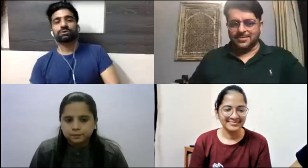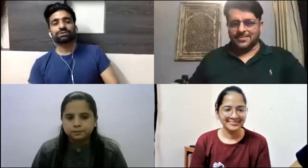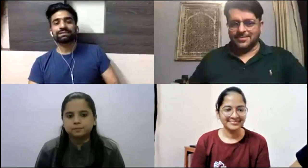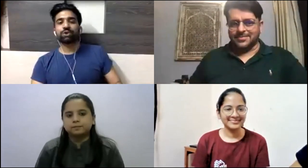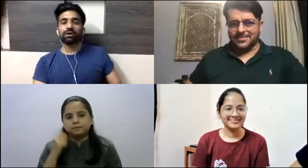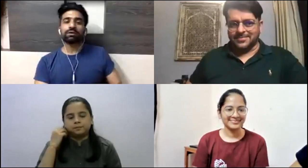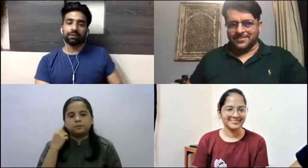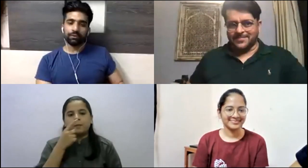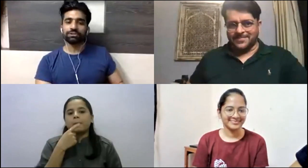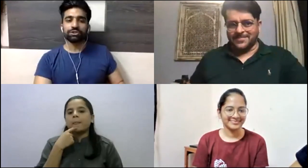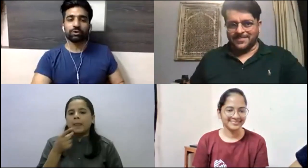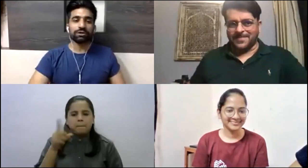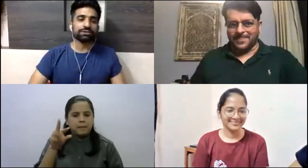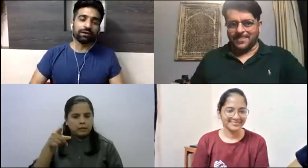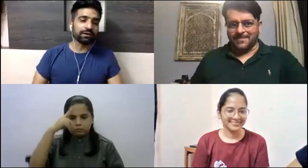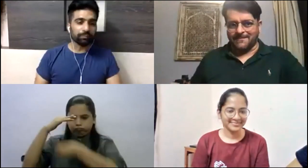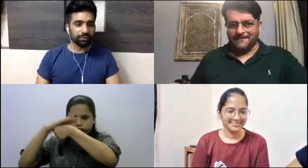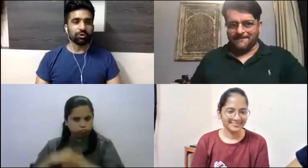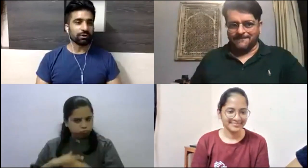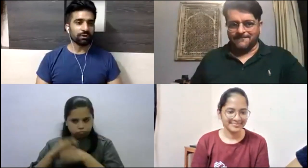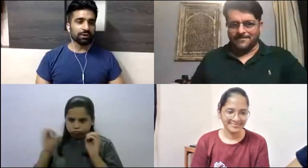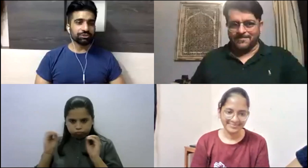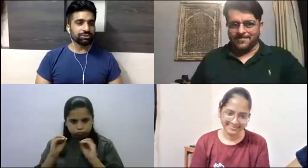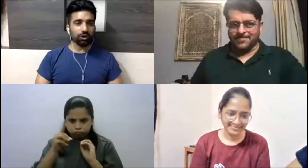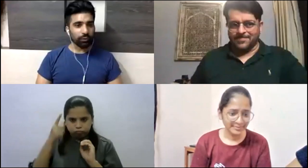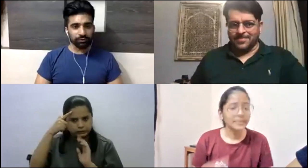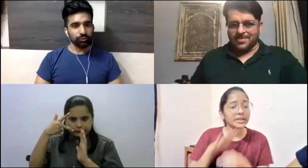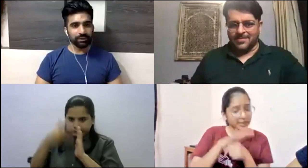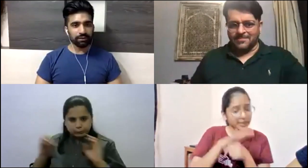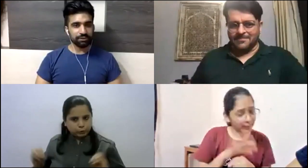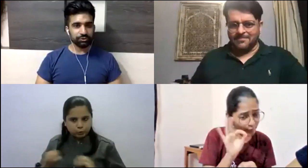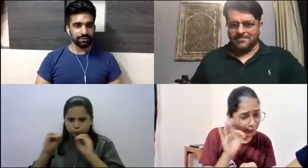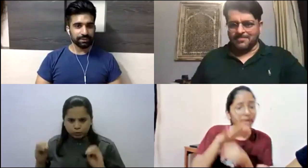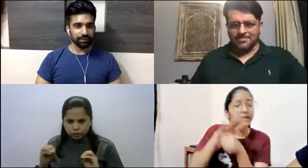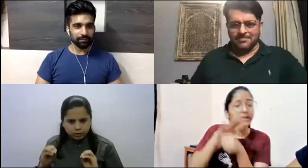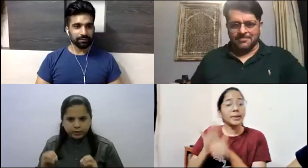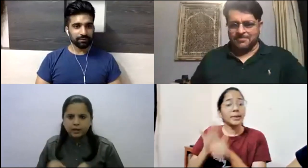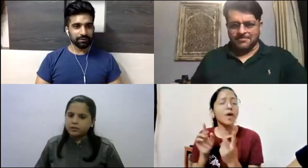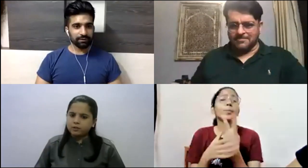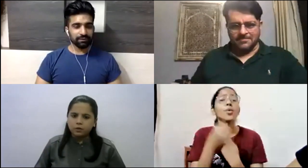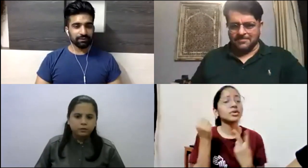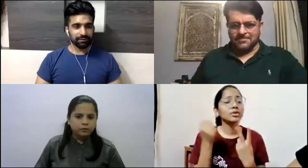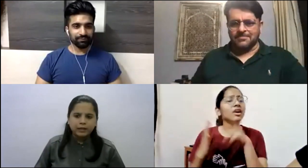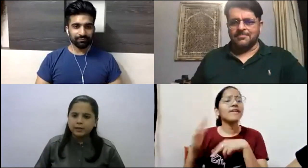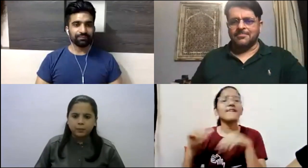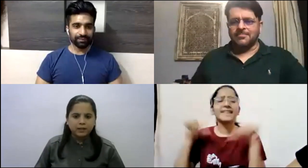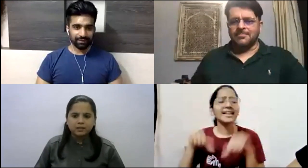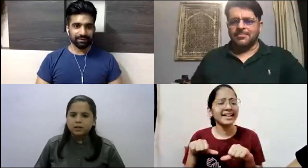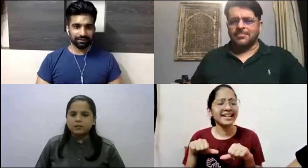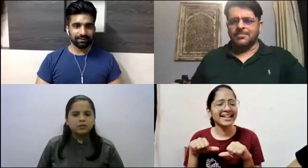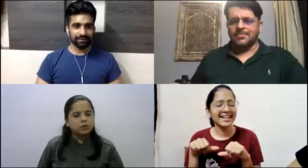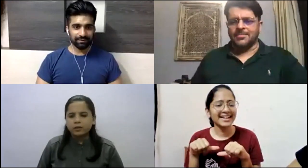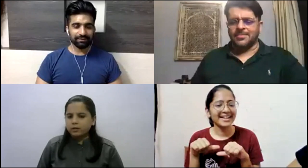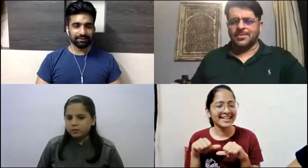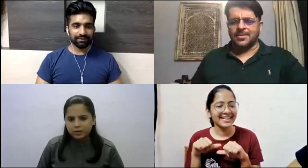so she's not depression or under depression, or she's not going through mental health issue at the same time. Yeah, she is not feeling depressed